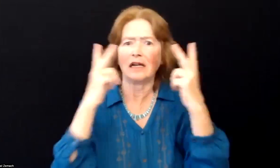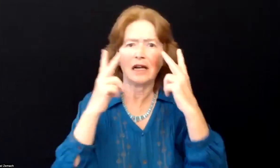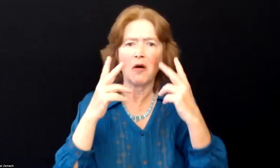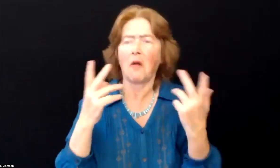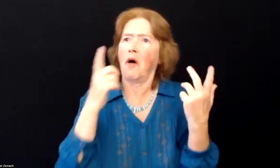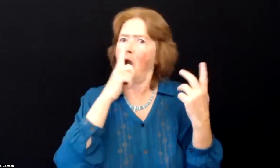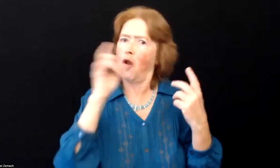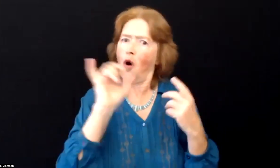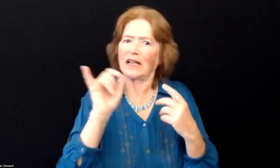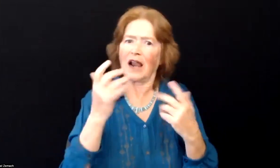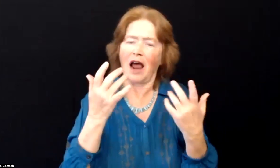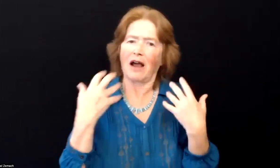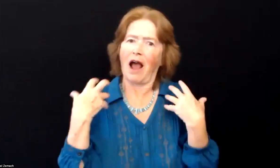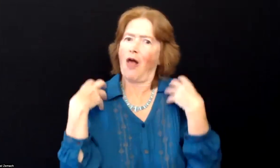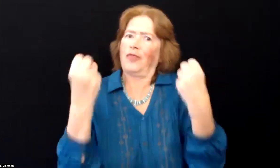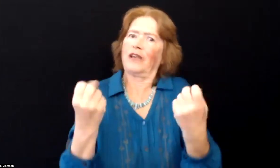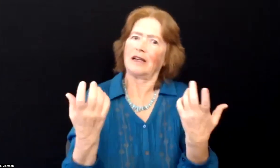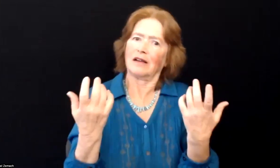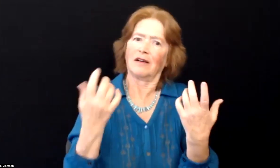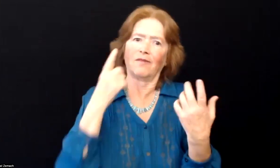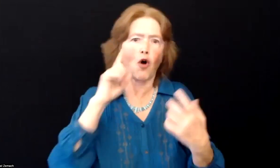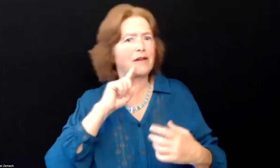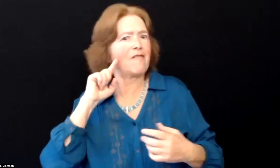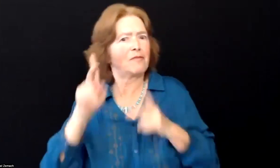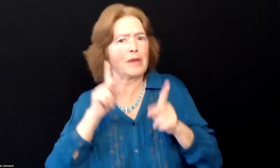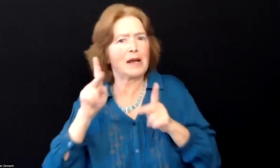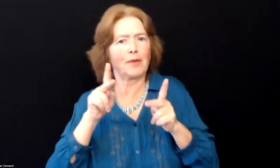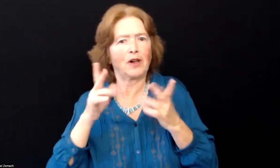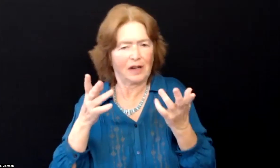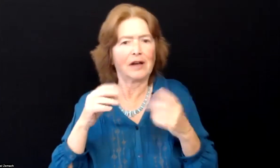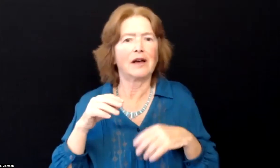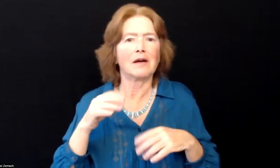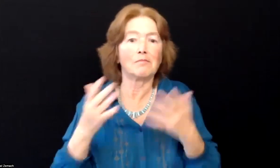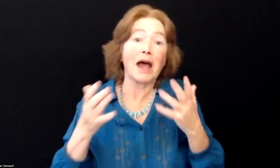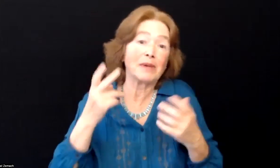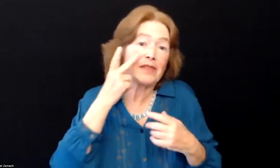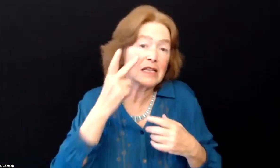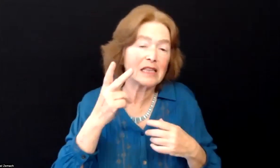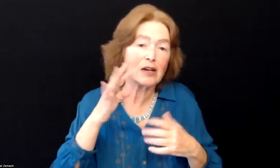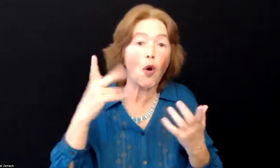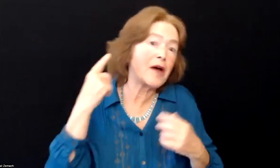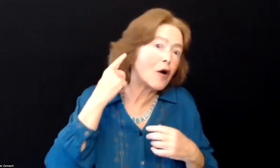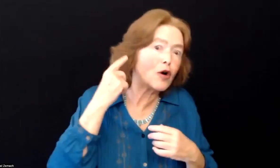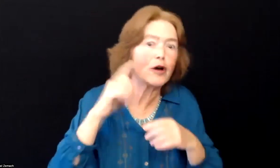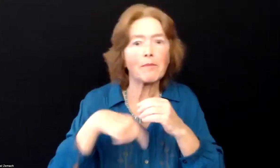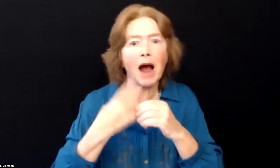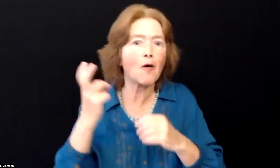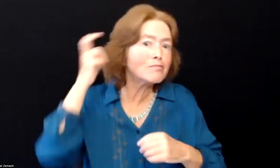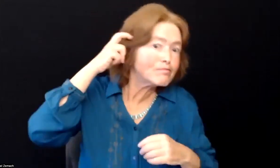more visible. So it looks like the, deaf people are thriving. And maybe they've heard